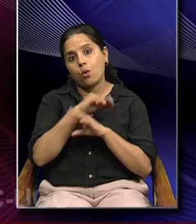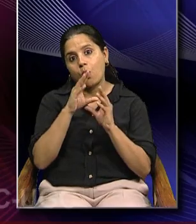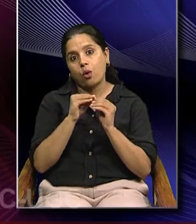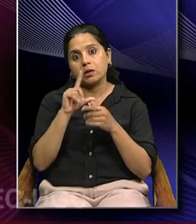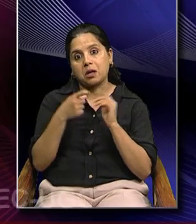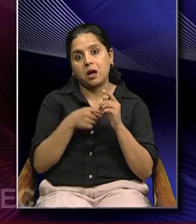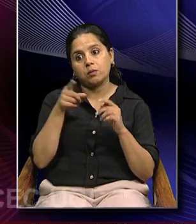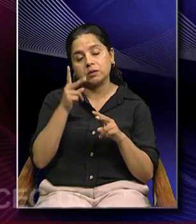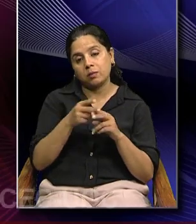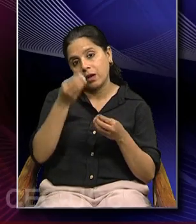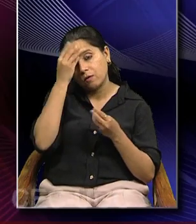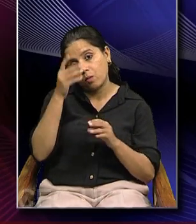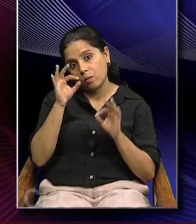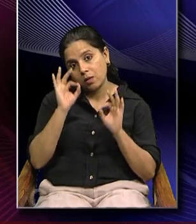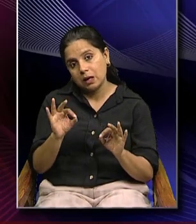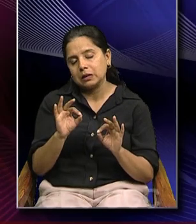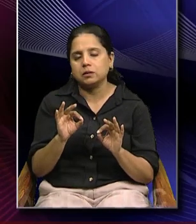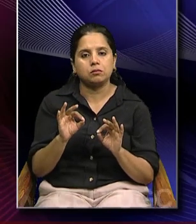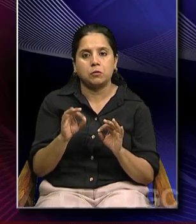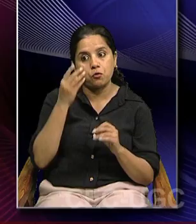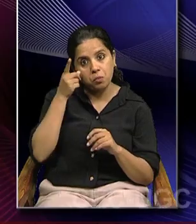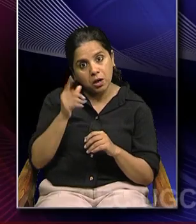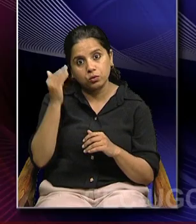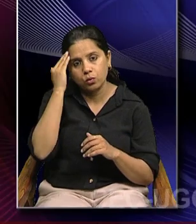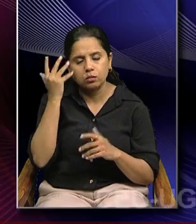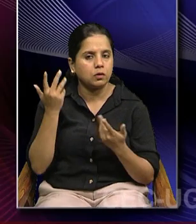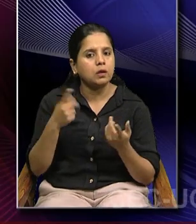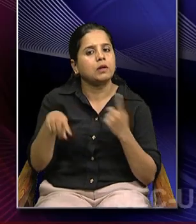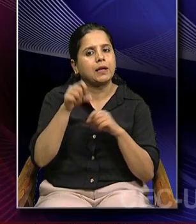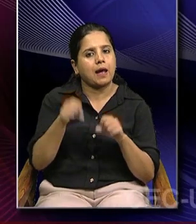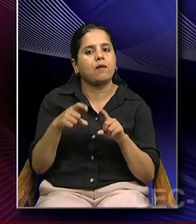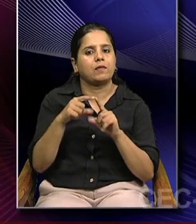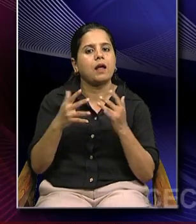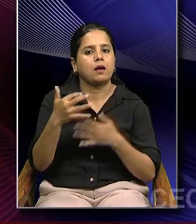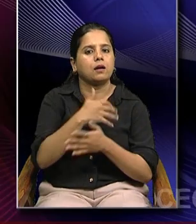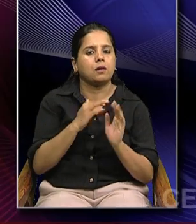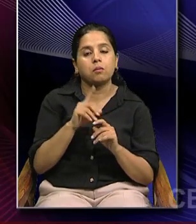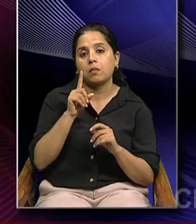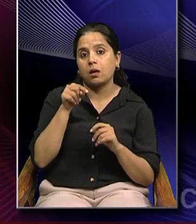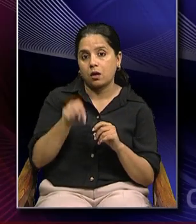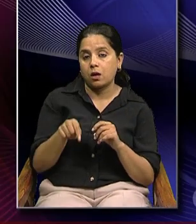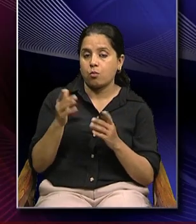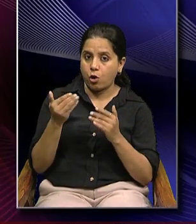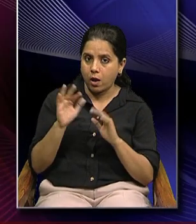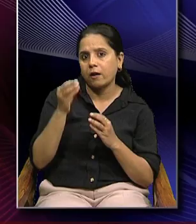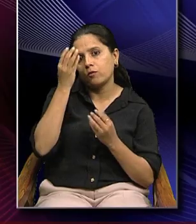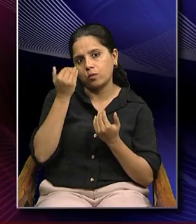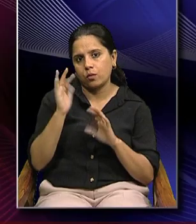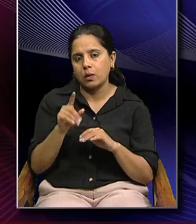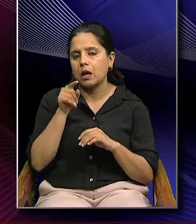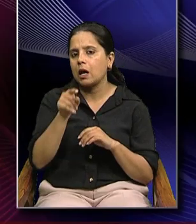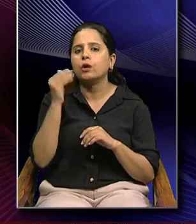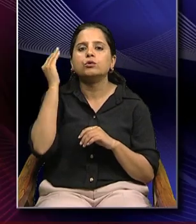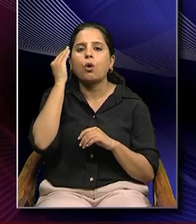to stay informed only or information rich only. They can have data, but not they can have information, but not the